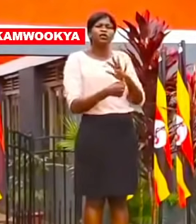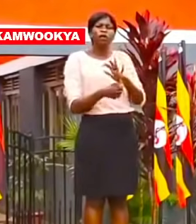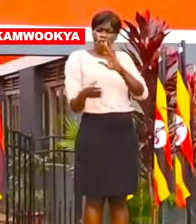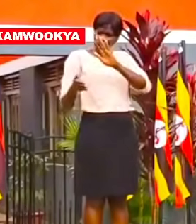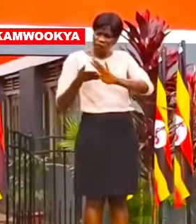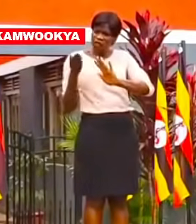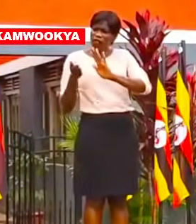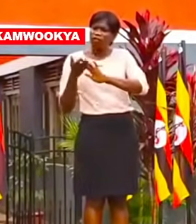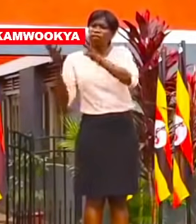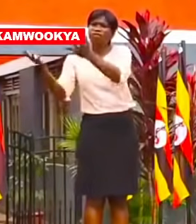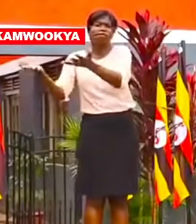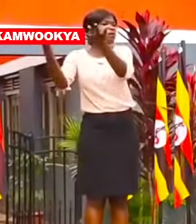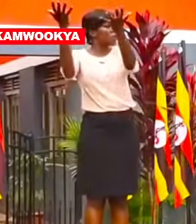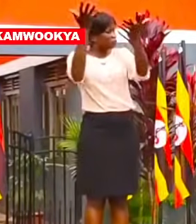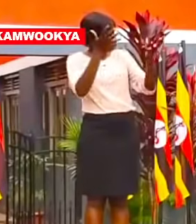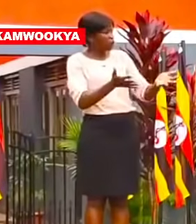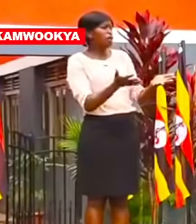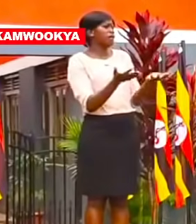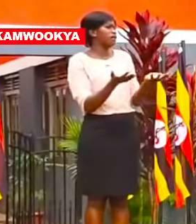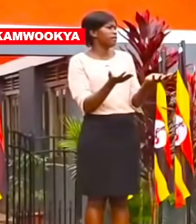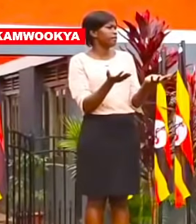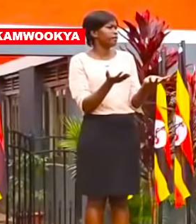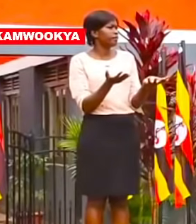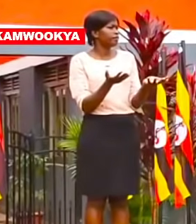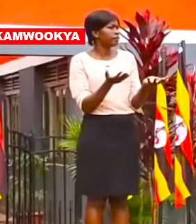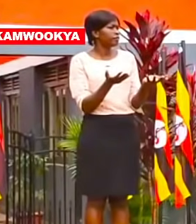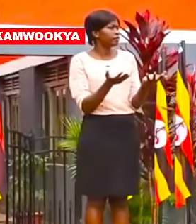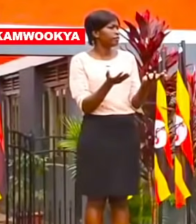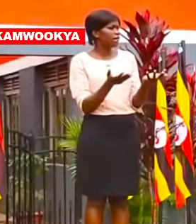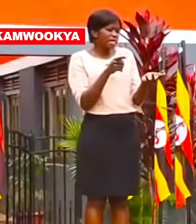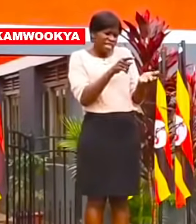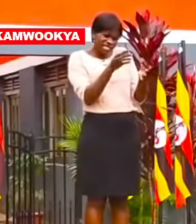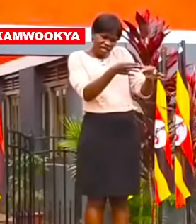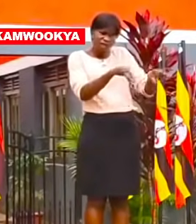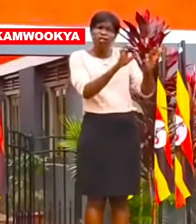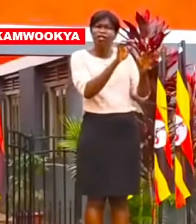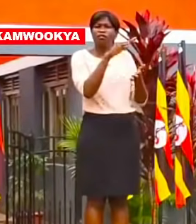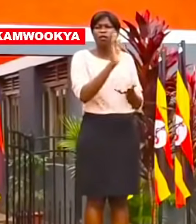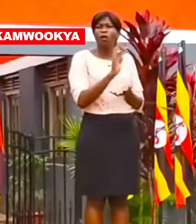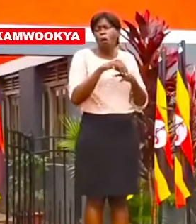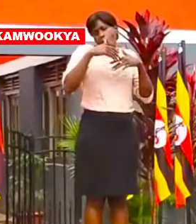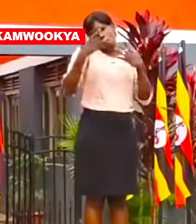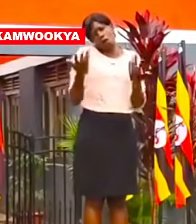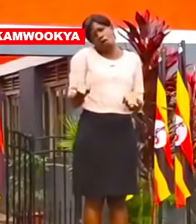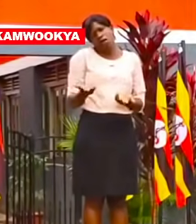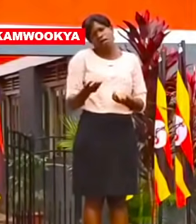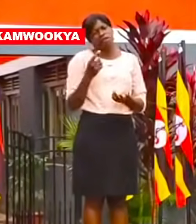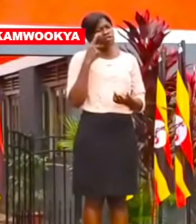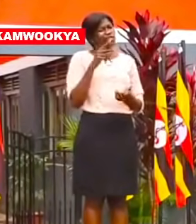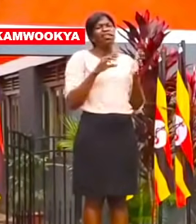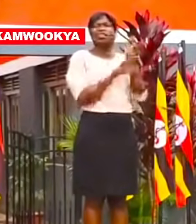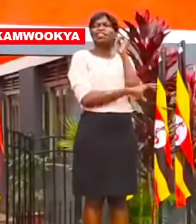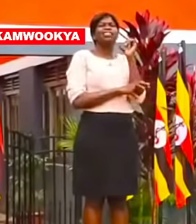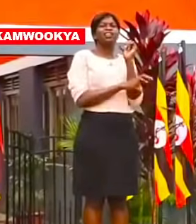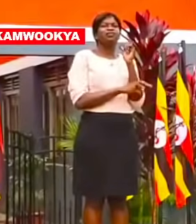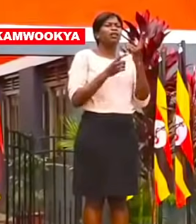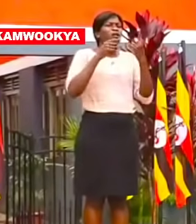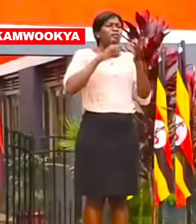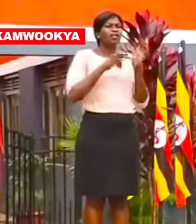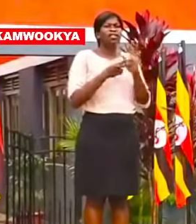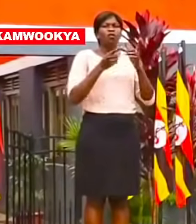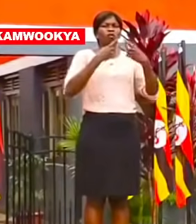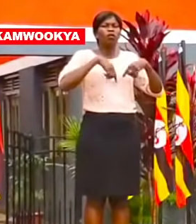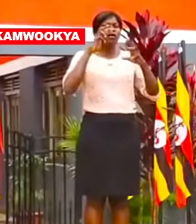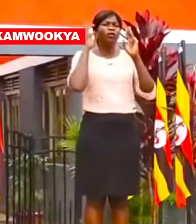tulyanguye awo we tuba tunywezaawo kubanga ekikikola amakulu. Otherwise then eggwanga lyonna kaakati tugenda wattu